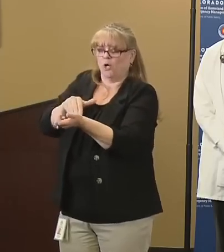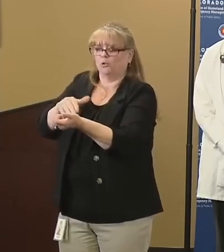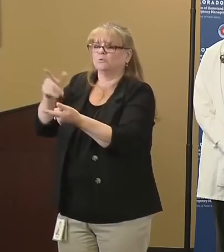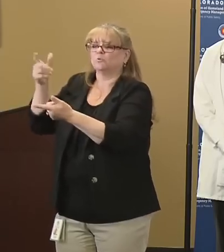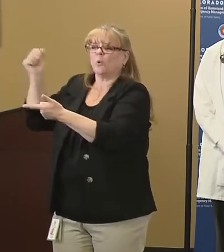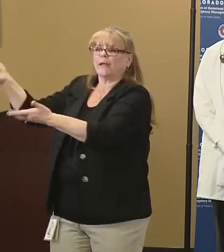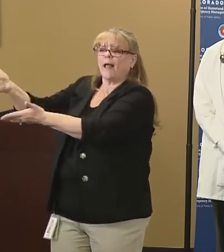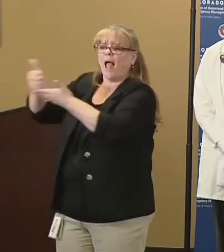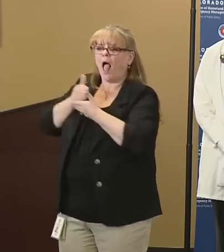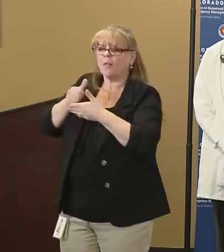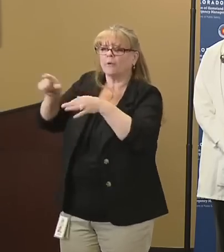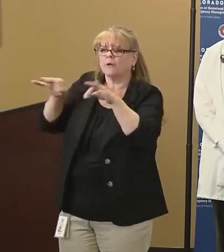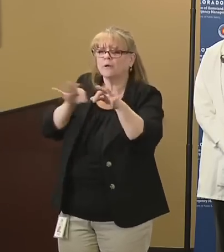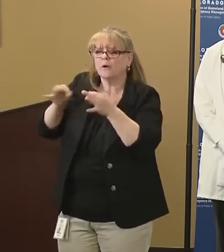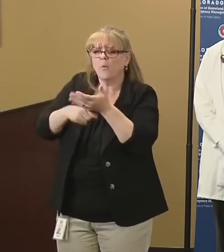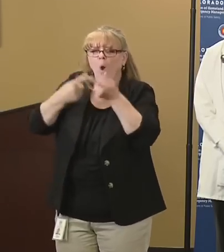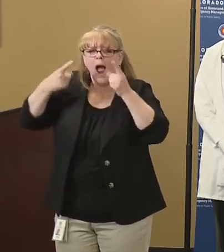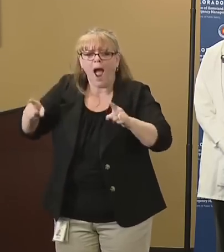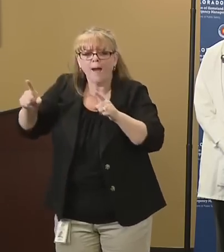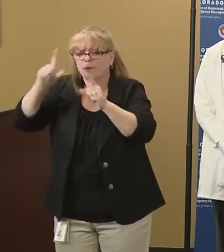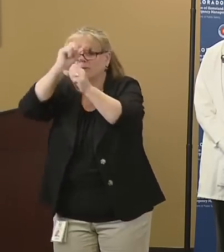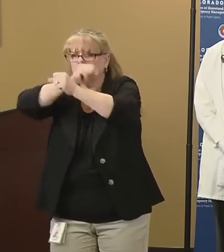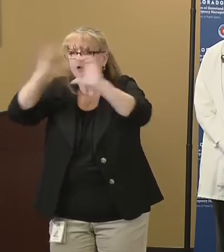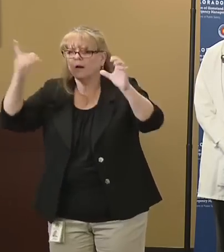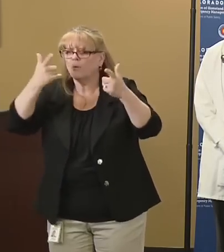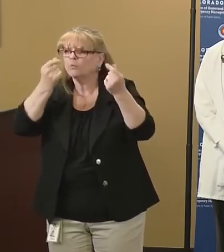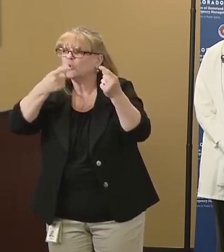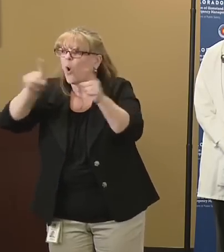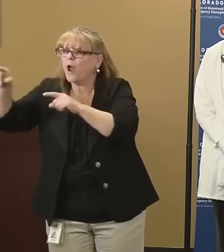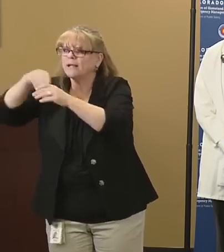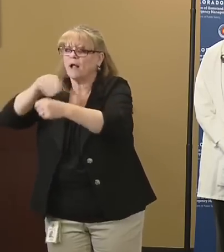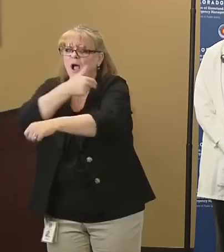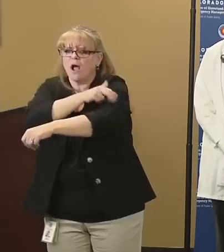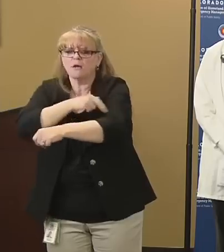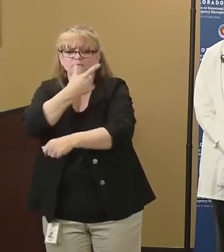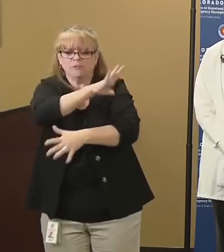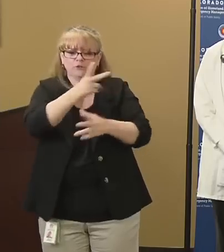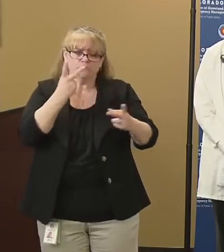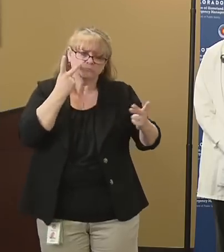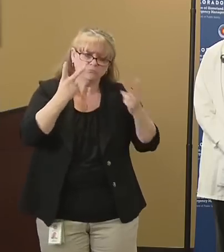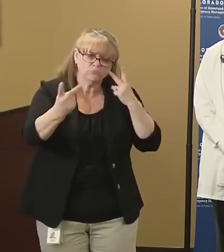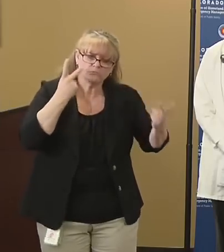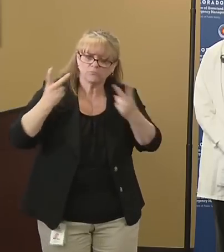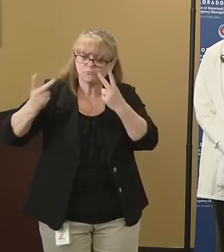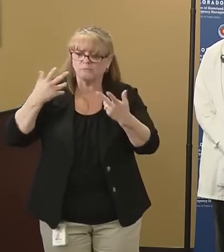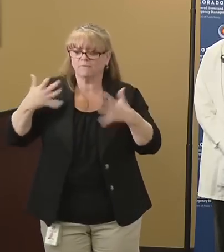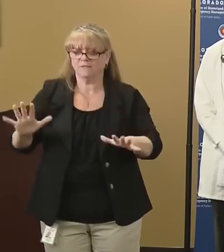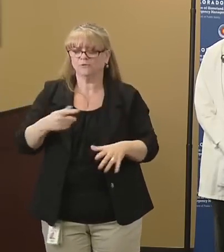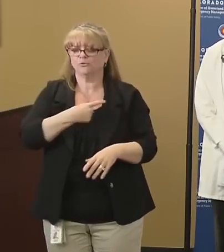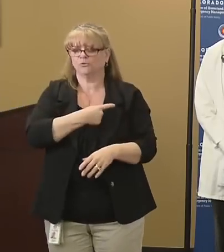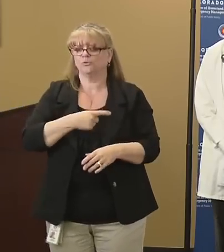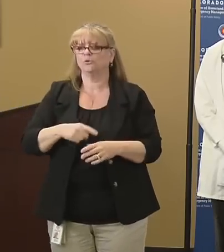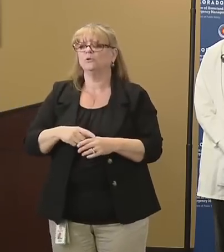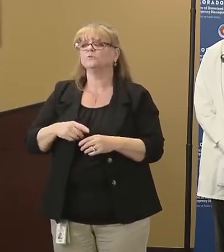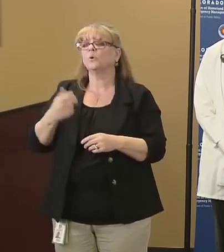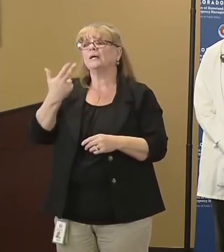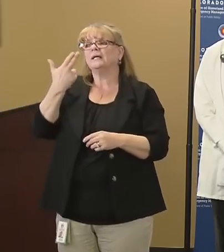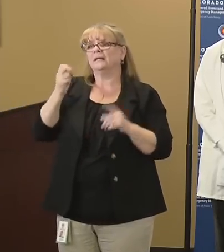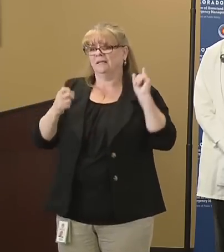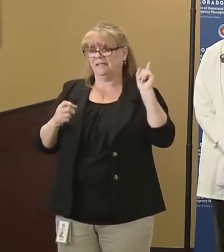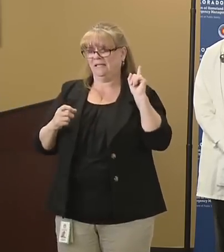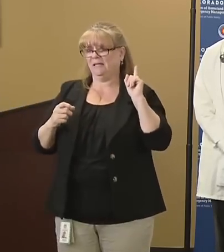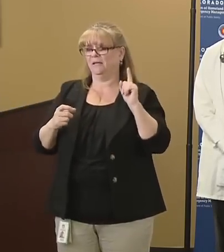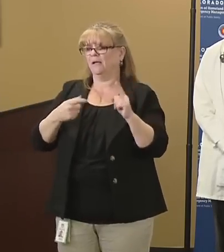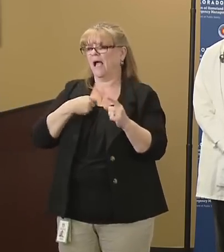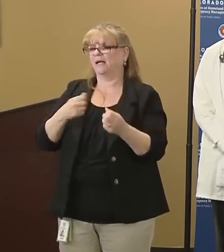on from a clinical perspective, what he's seen with his patients. He's representing, of course, tens of thousands of Coloradans in the medical field who can't be